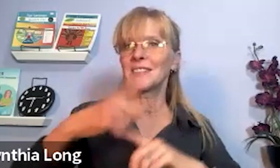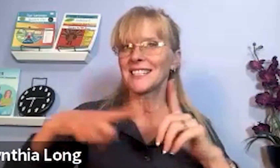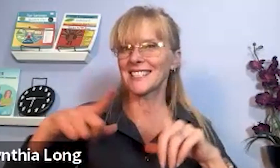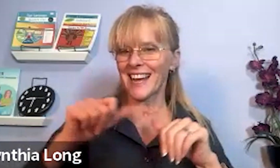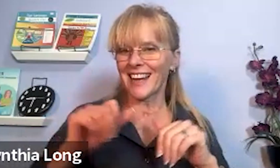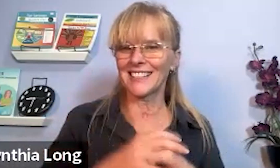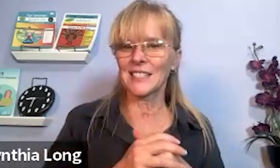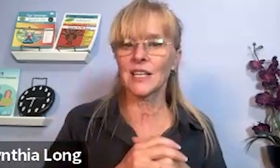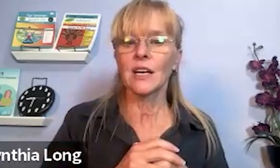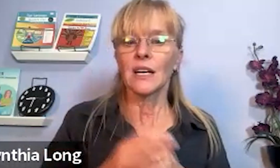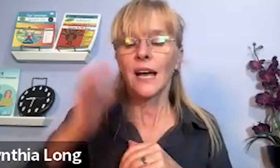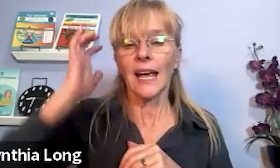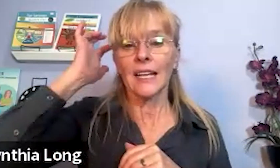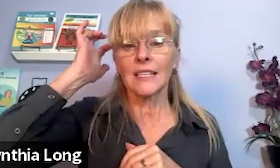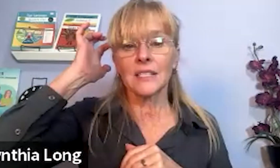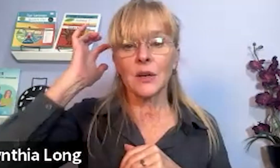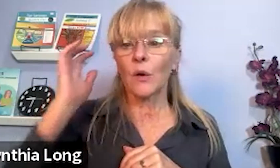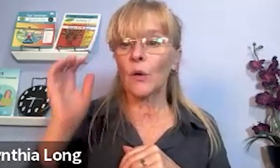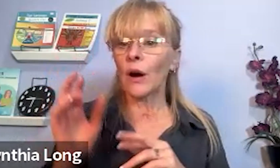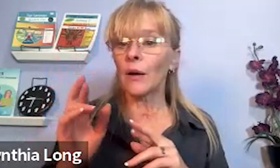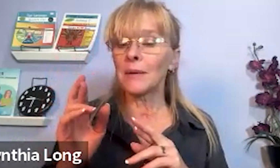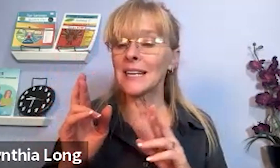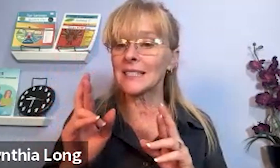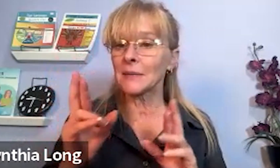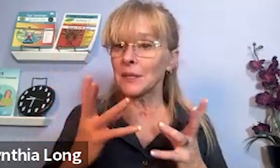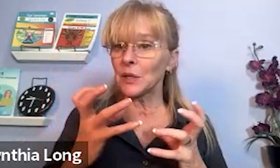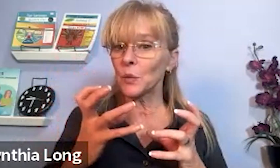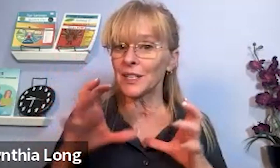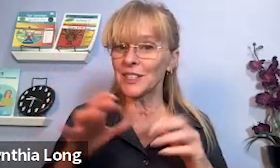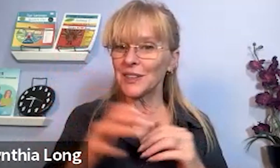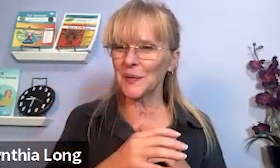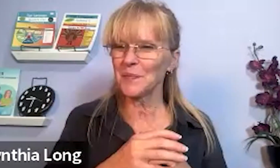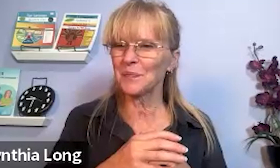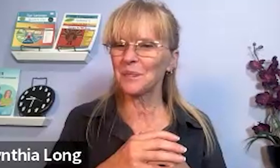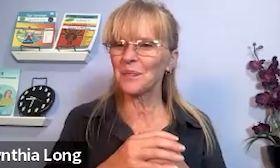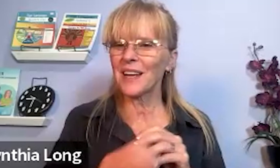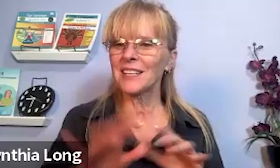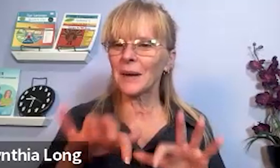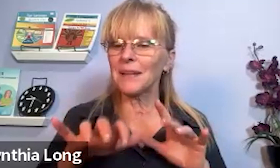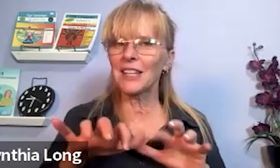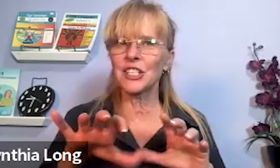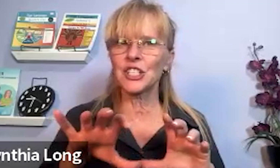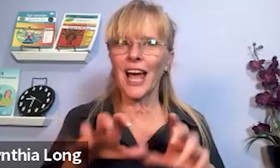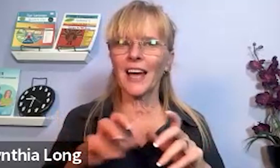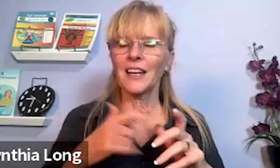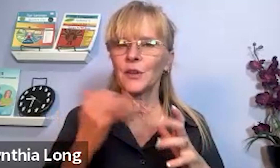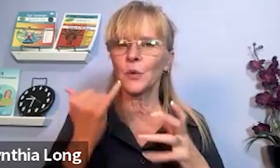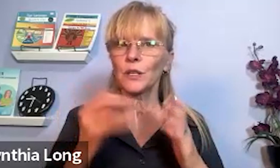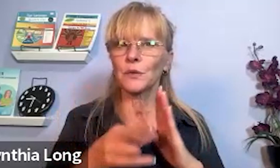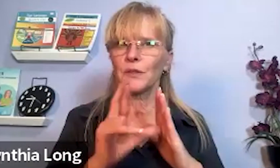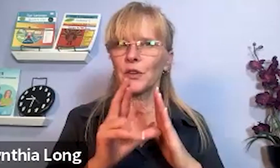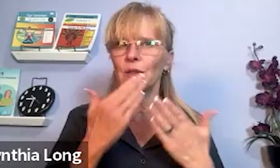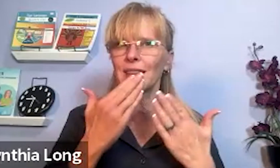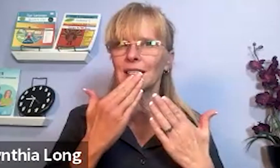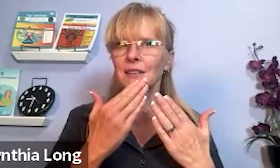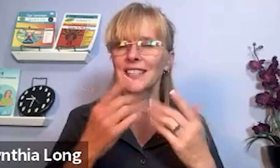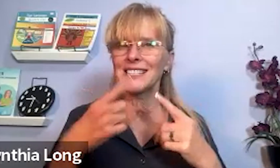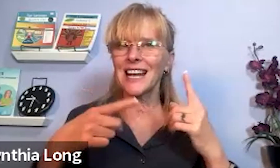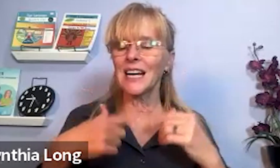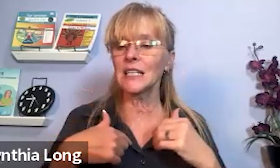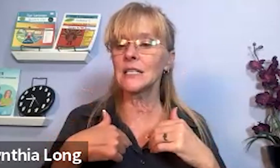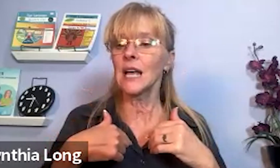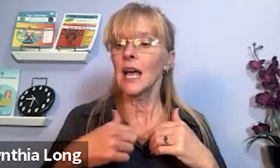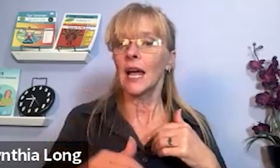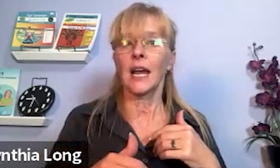Thanksgiving signs. And so is that something you want to do? Type that in the chat if you want to review